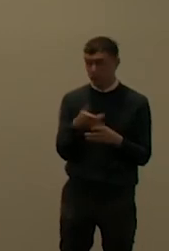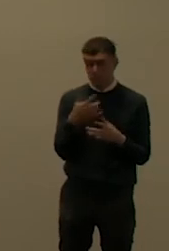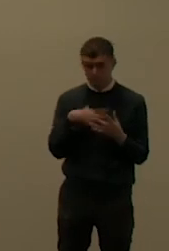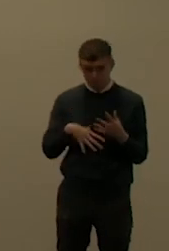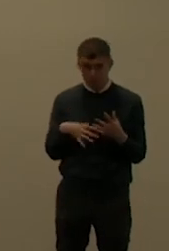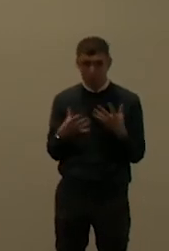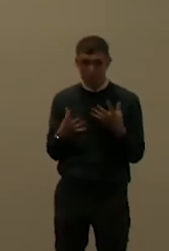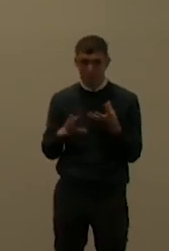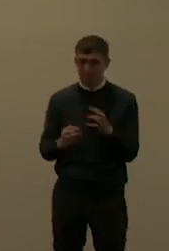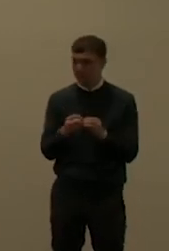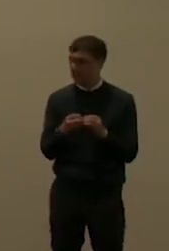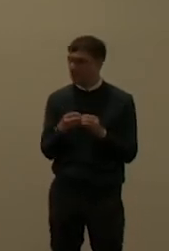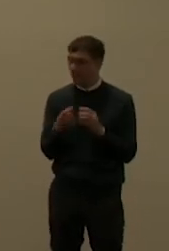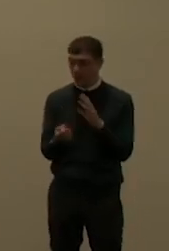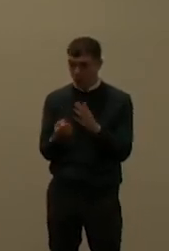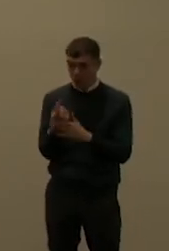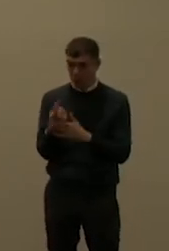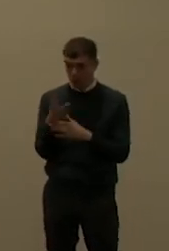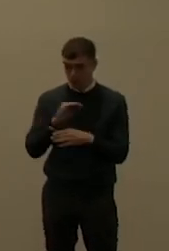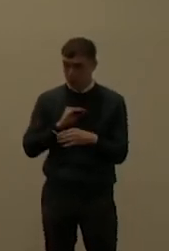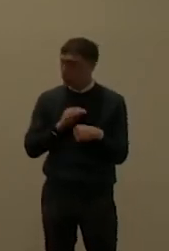want, you can configure here an alert once more.